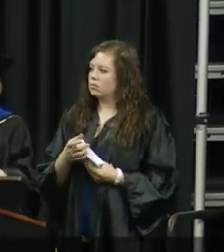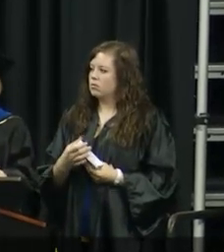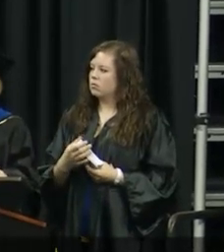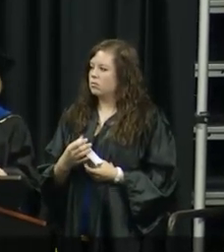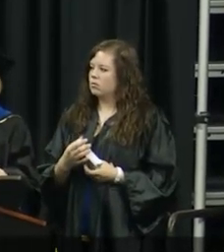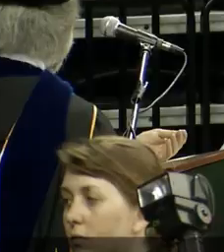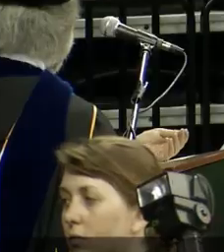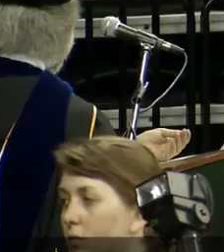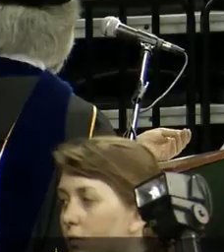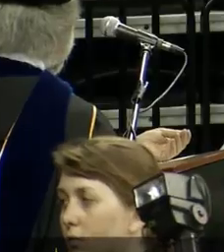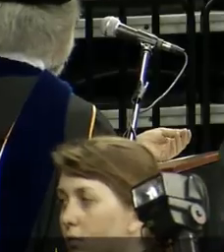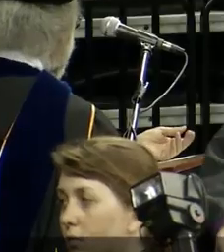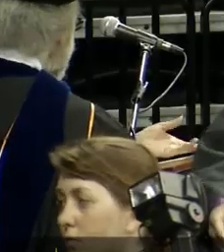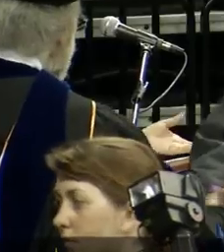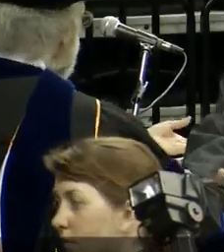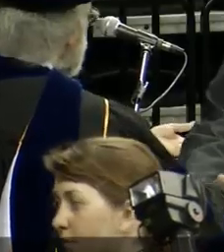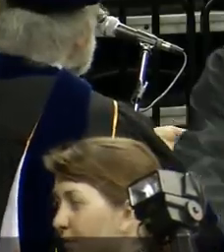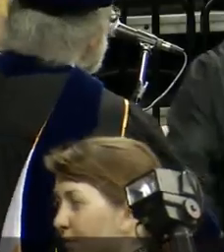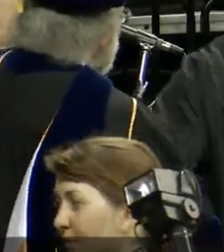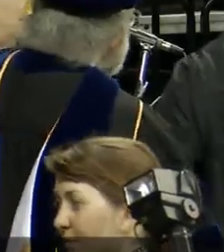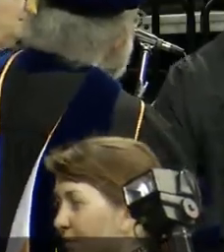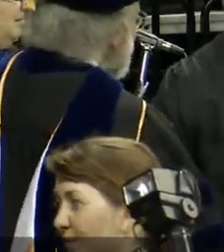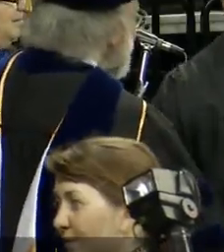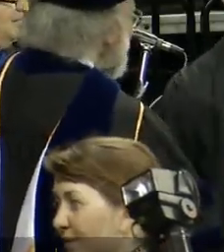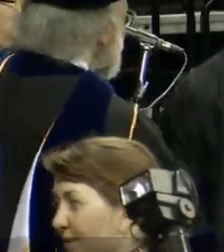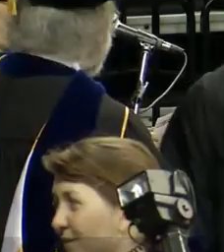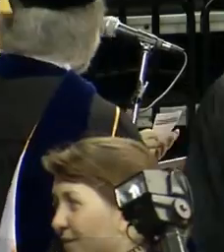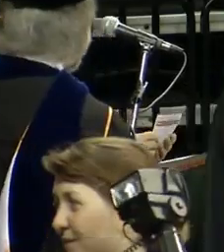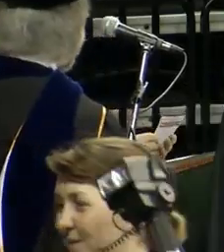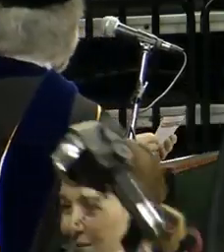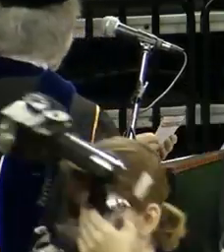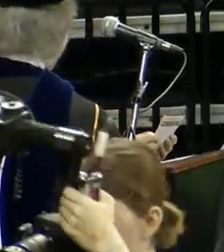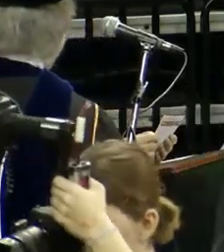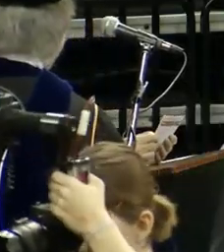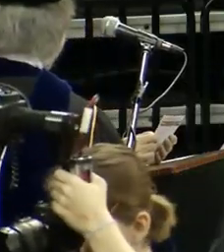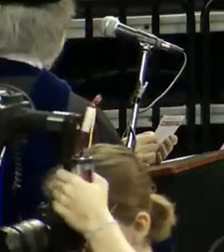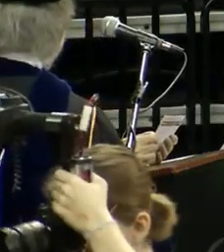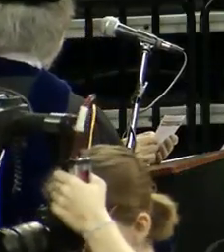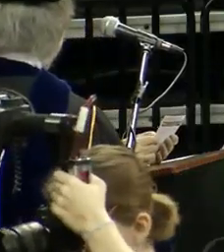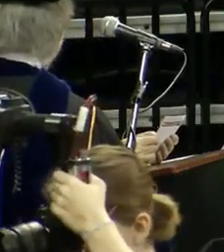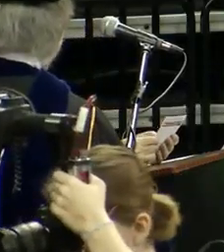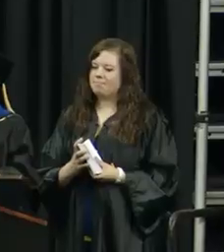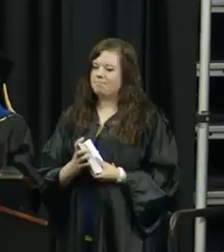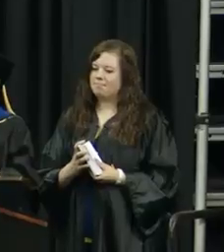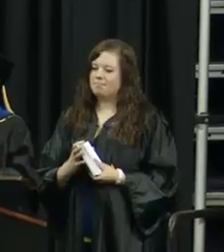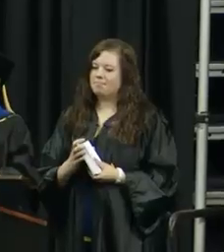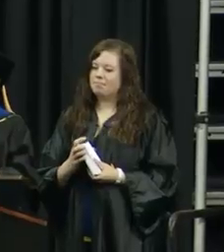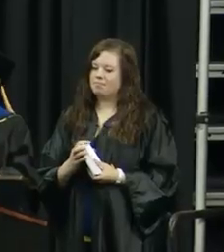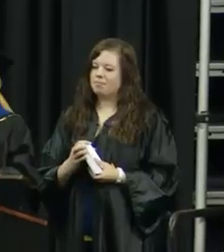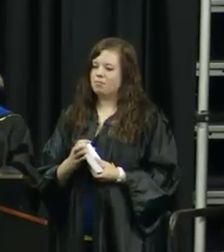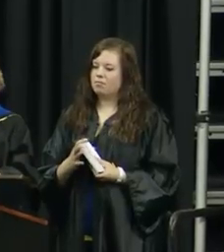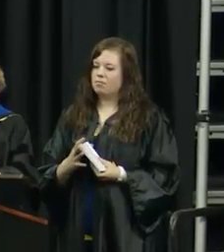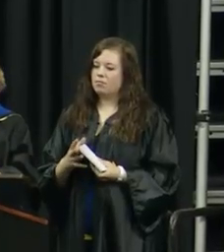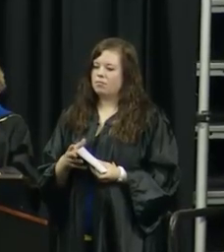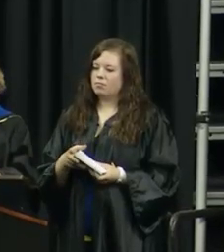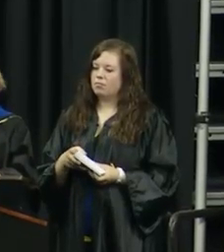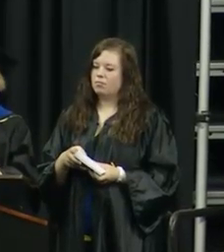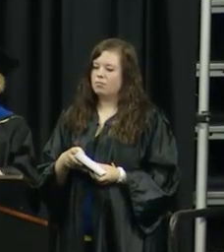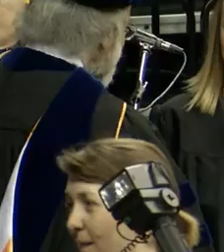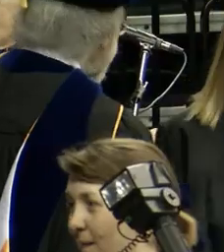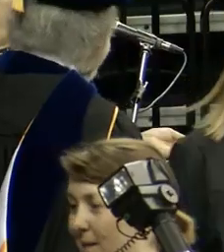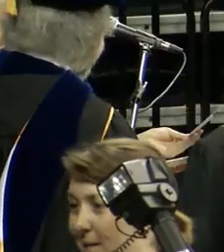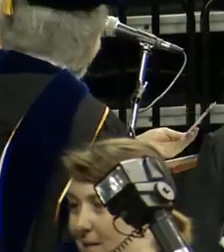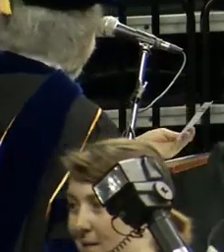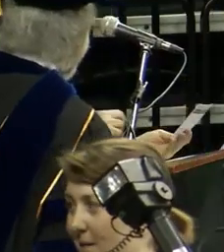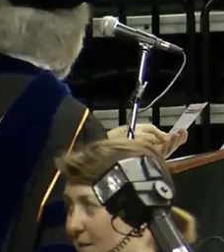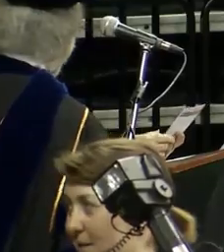Tyler McDermott. Caitlin Brown. Nicole McAllister.